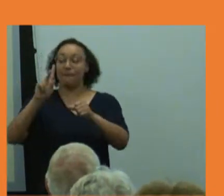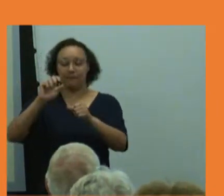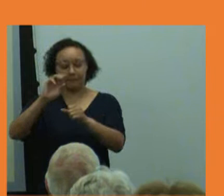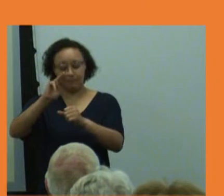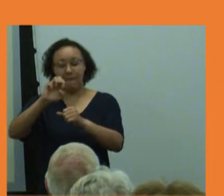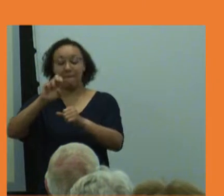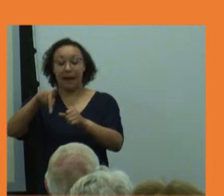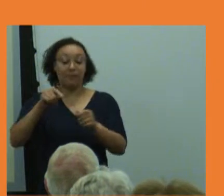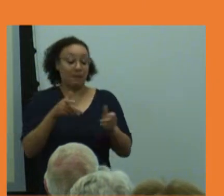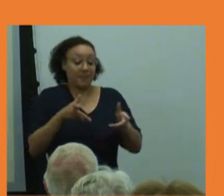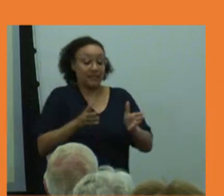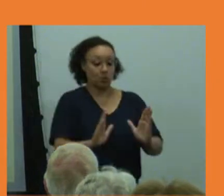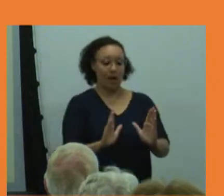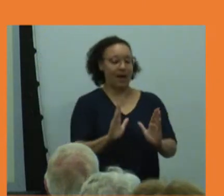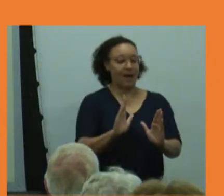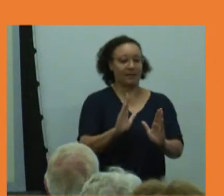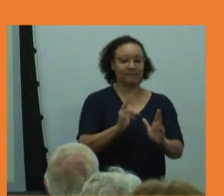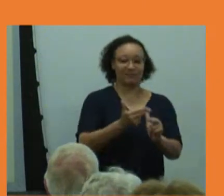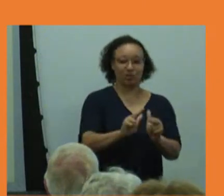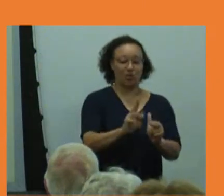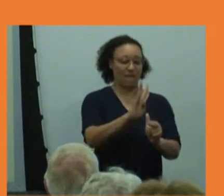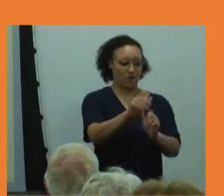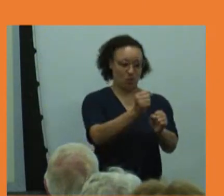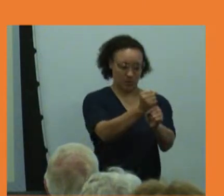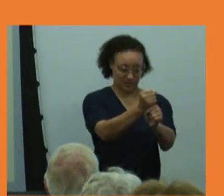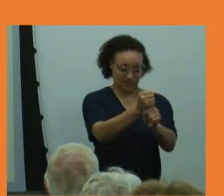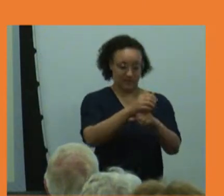here, that would be a disincentive